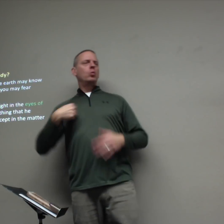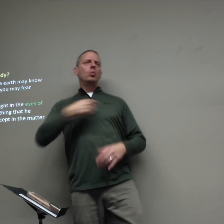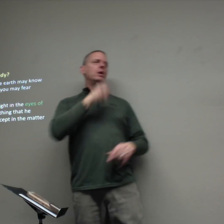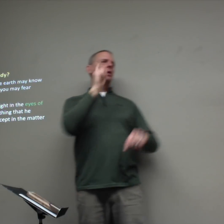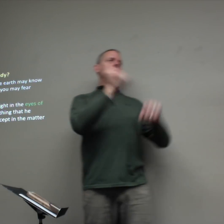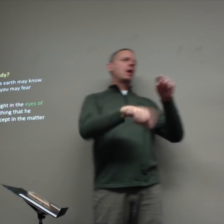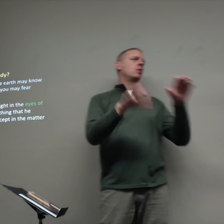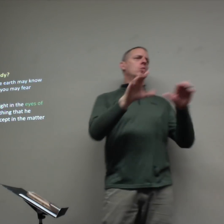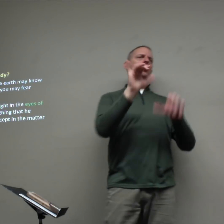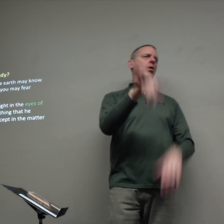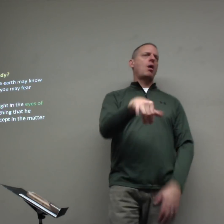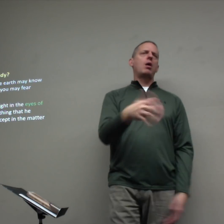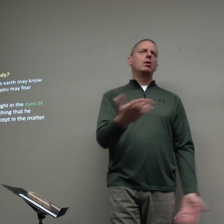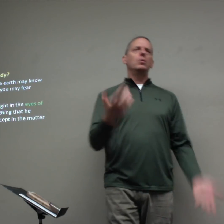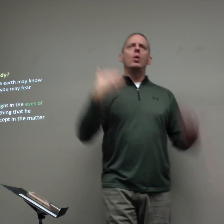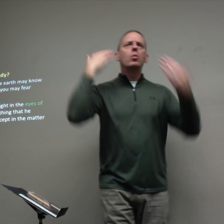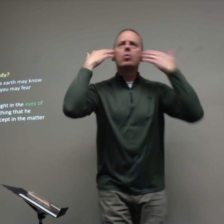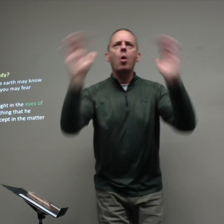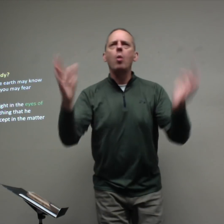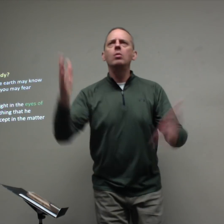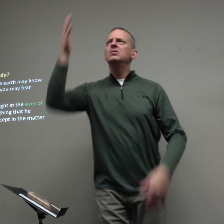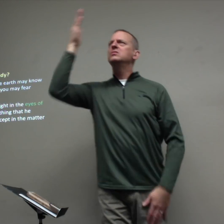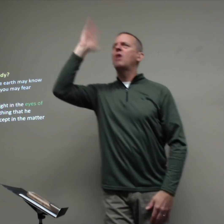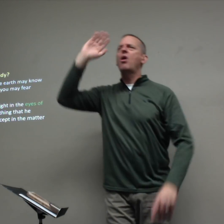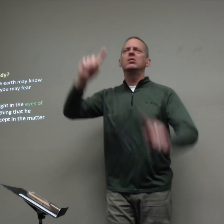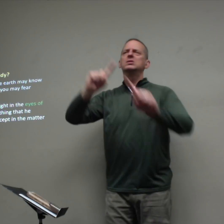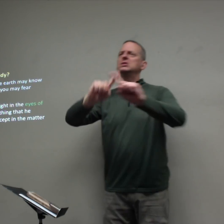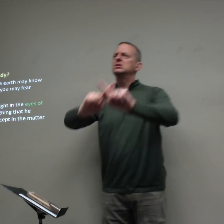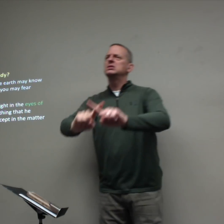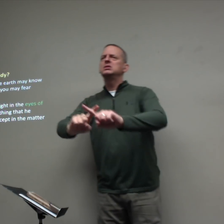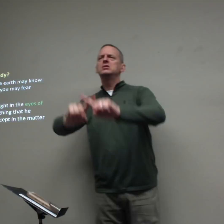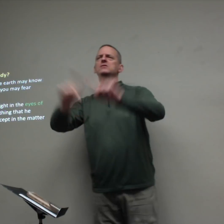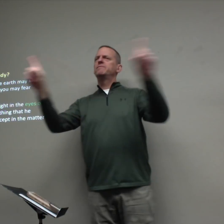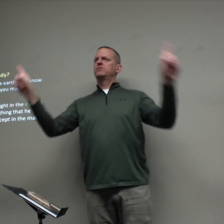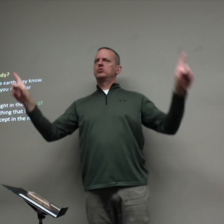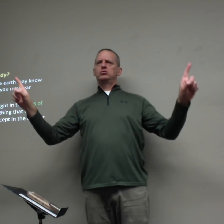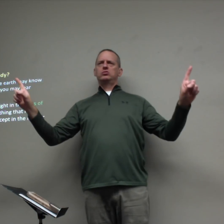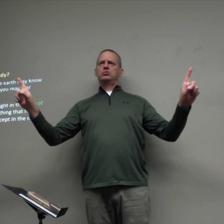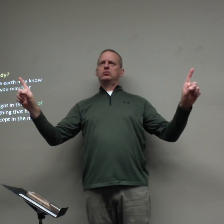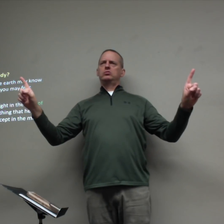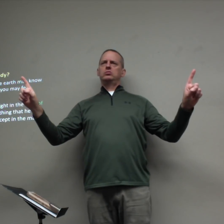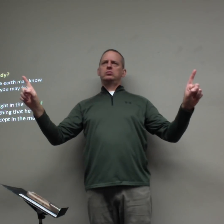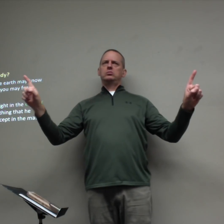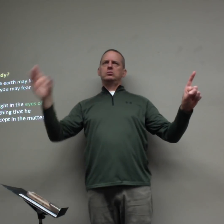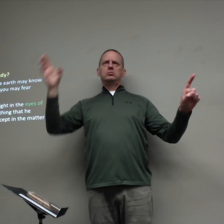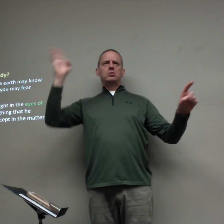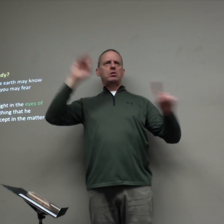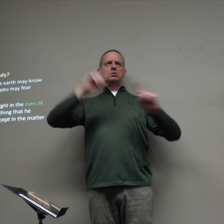that God must be feeling happy sometimes. We can't force that upon him. He's a different being.